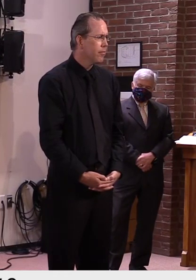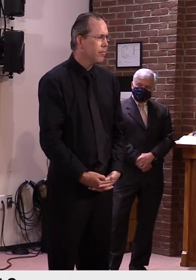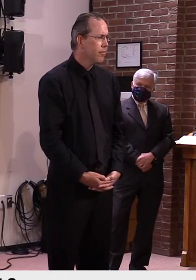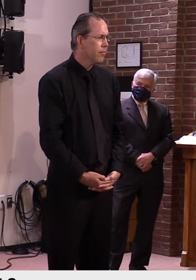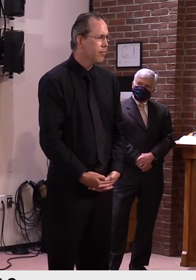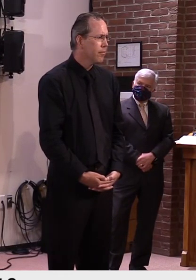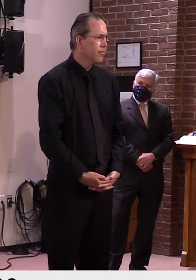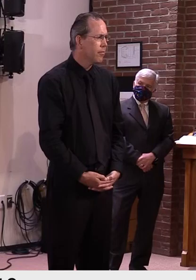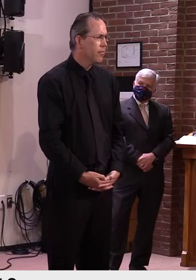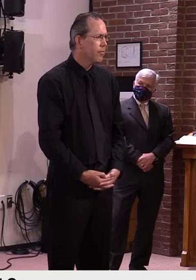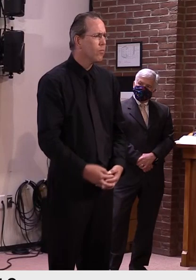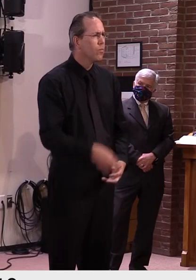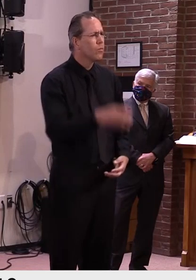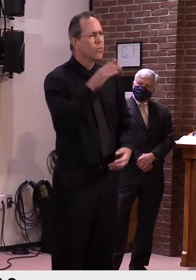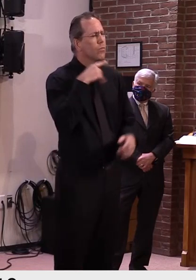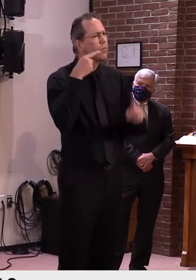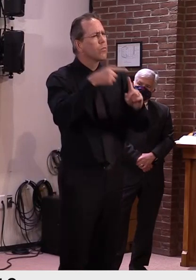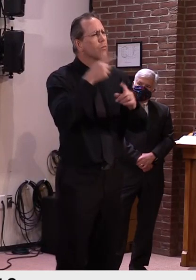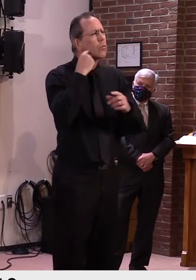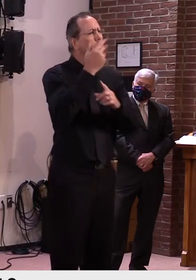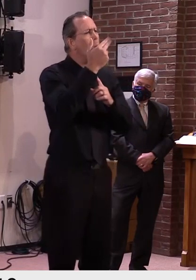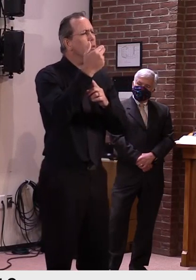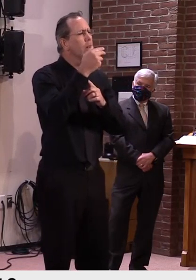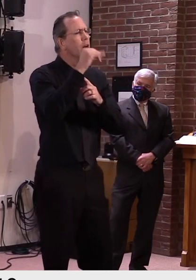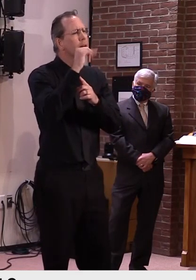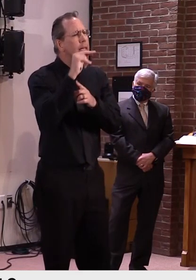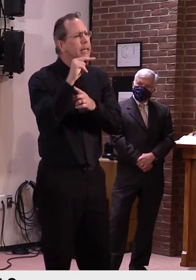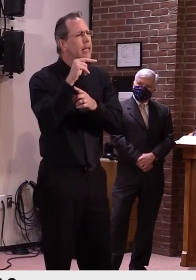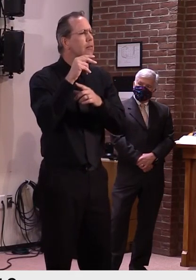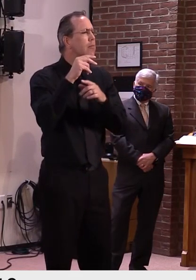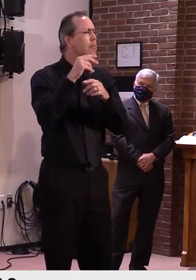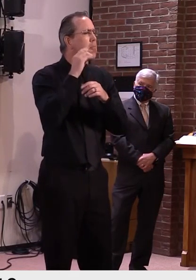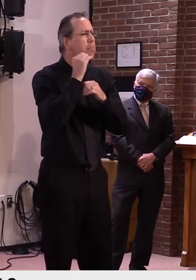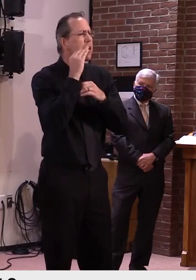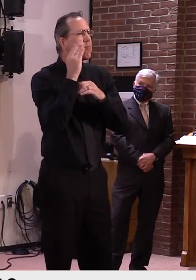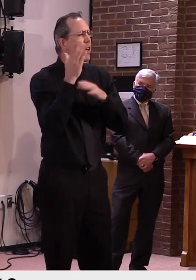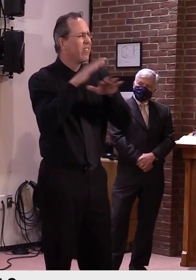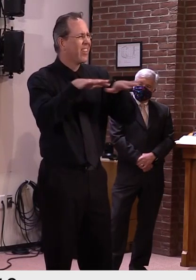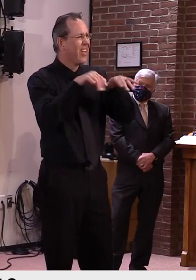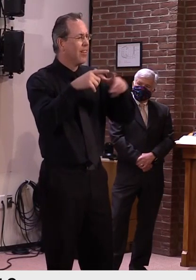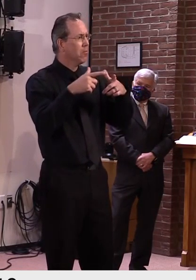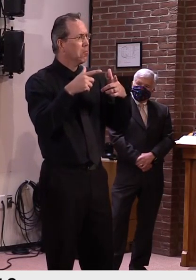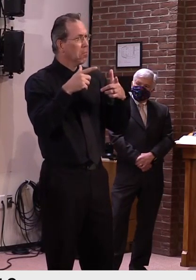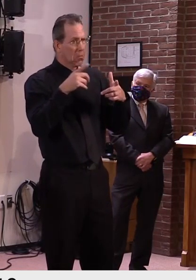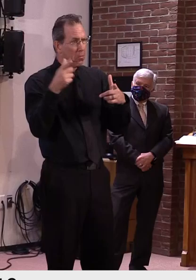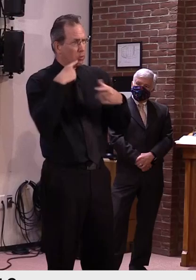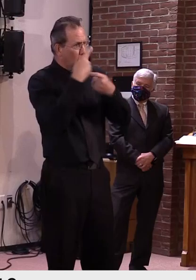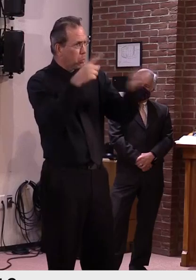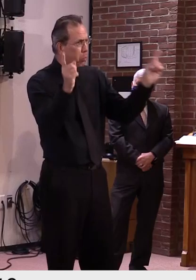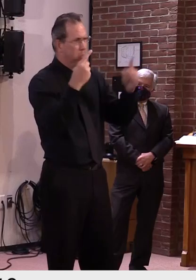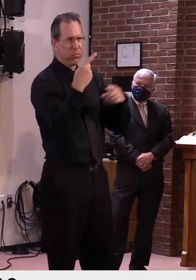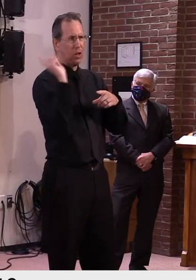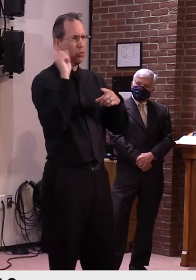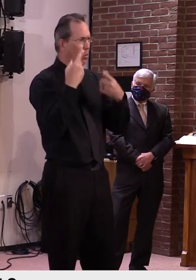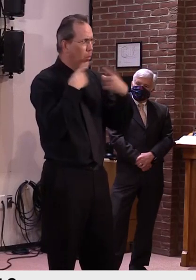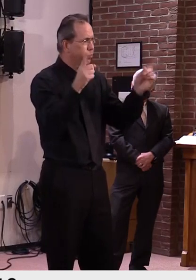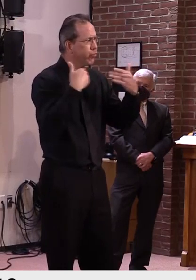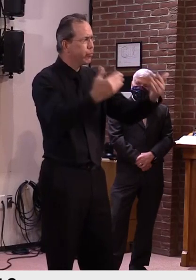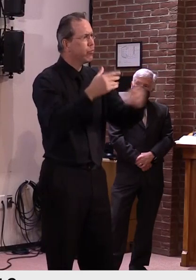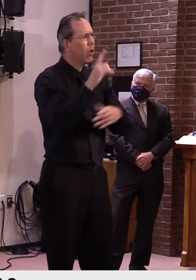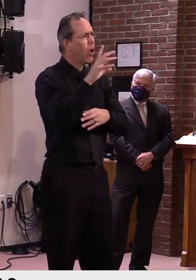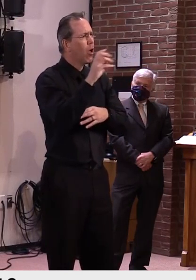restrictions? Well, first of all, I don't recall hearing from anyone in the lodging industry